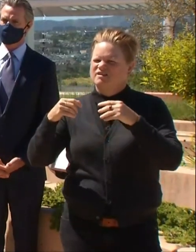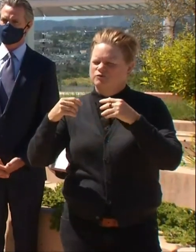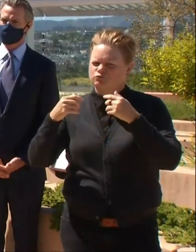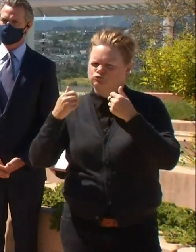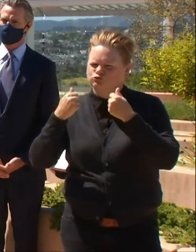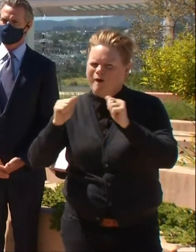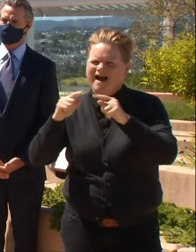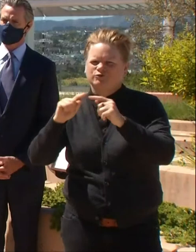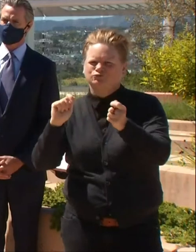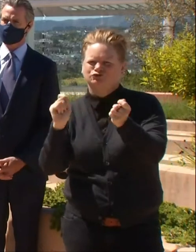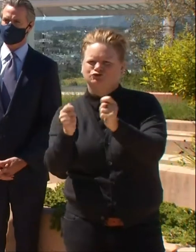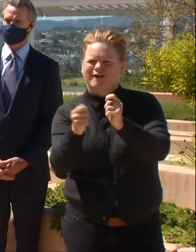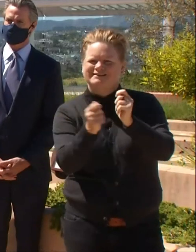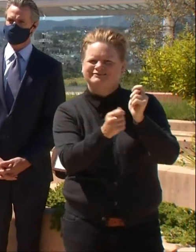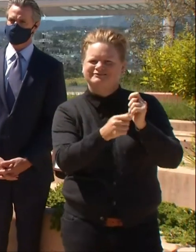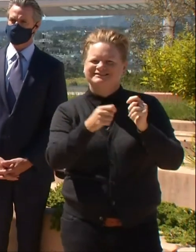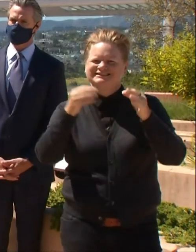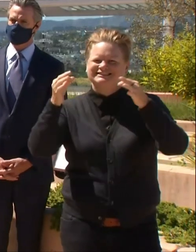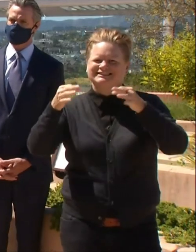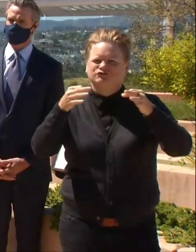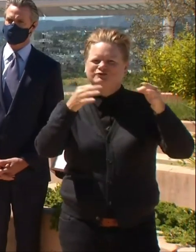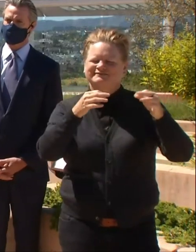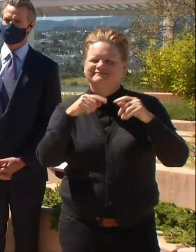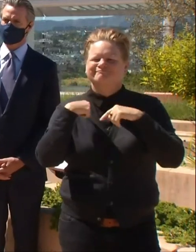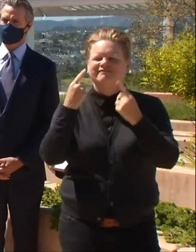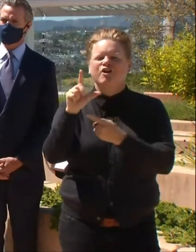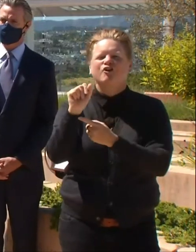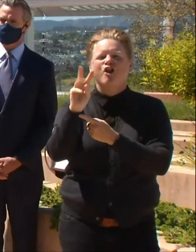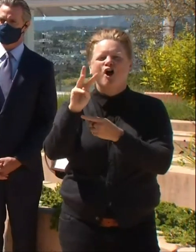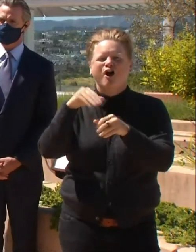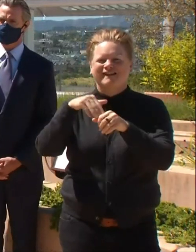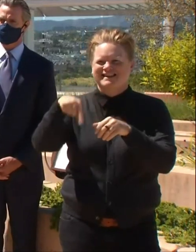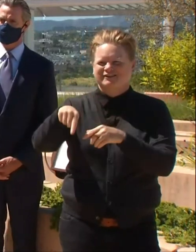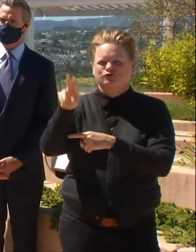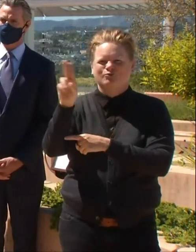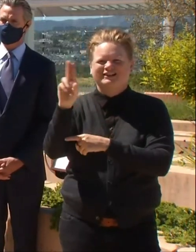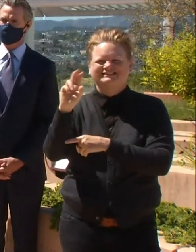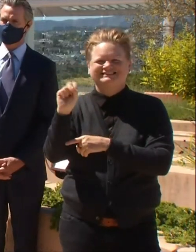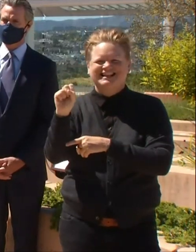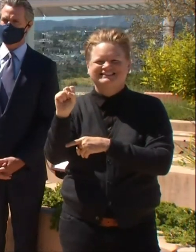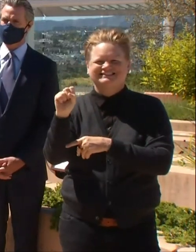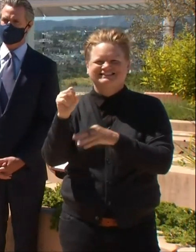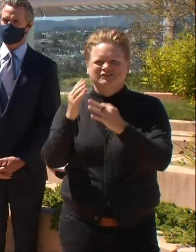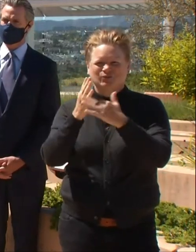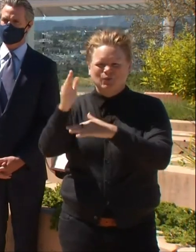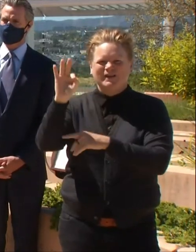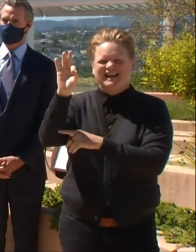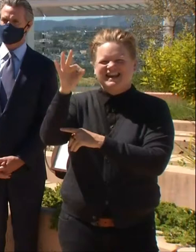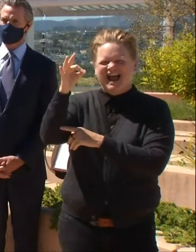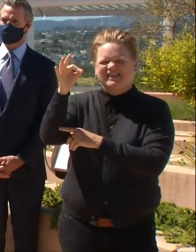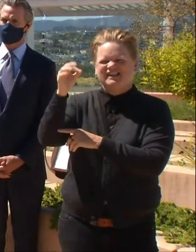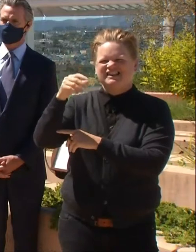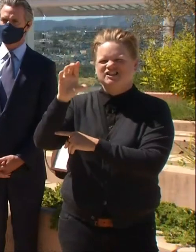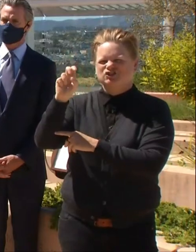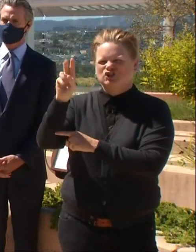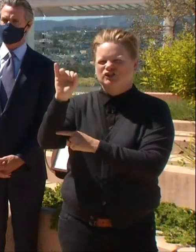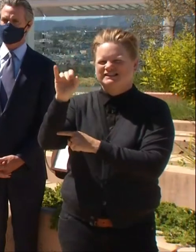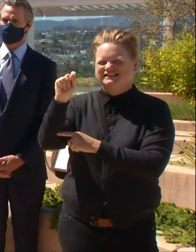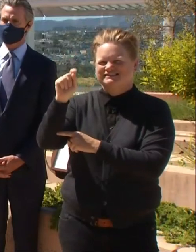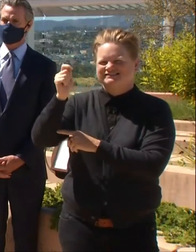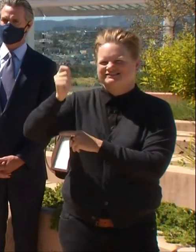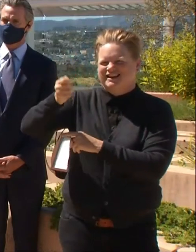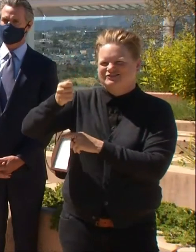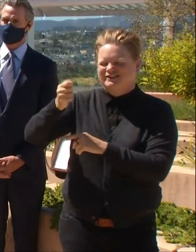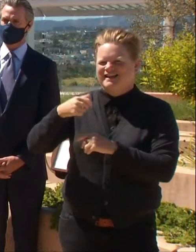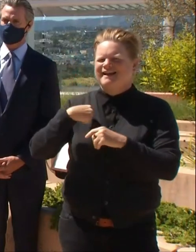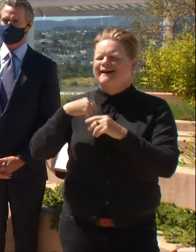unanimously, in most cases, by our circuit courts. So we have seen in the last few years, you know, what is clearly a campaign to get as